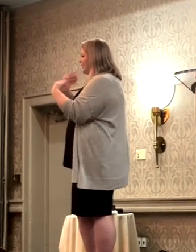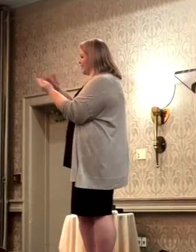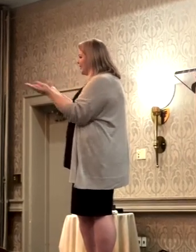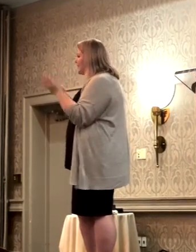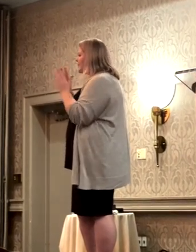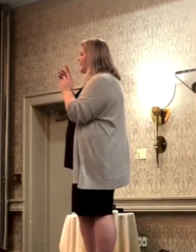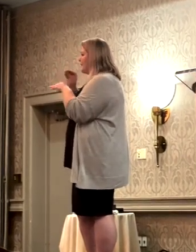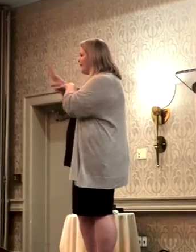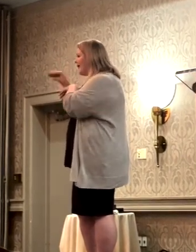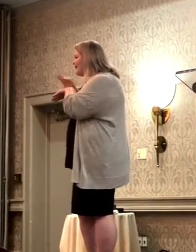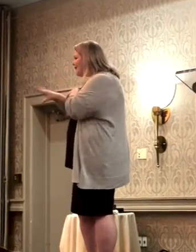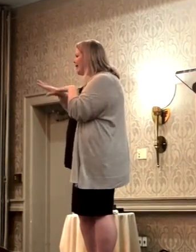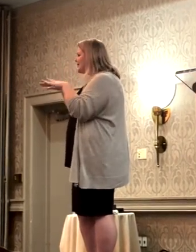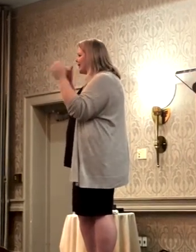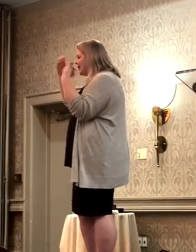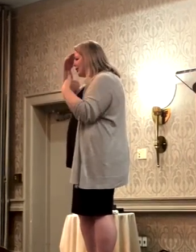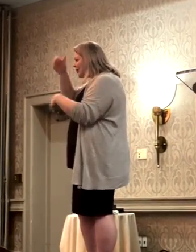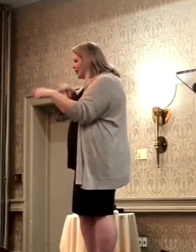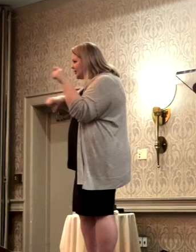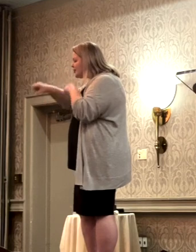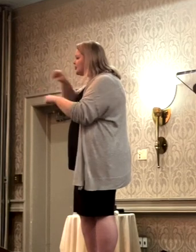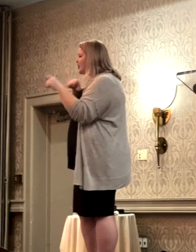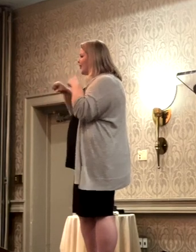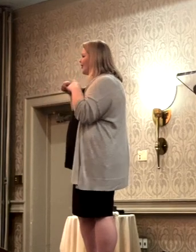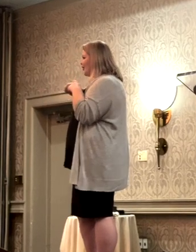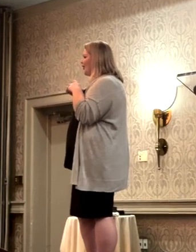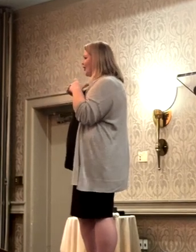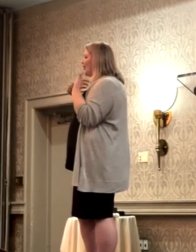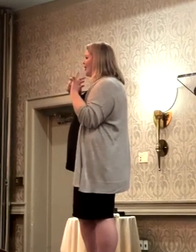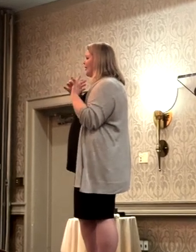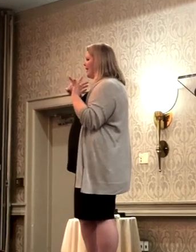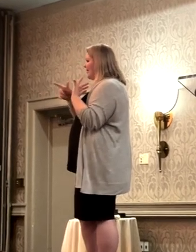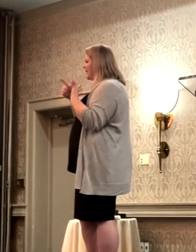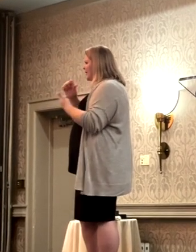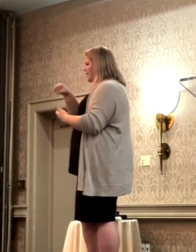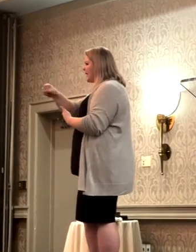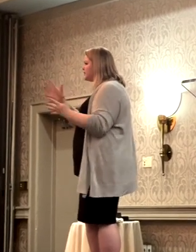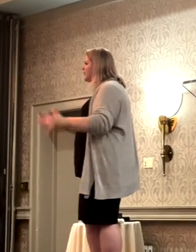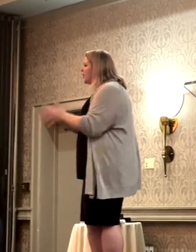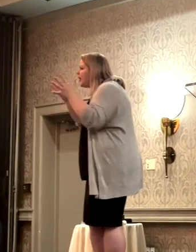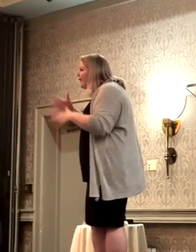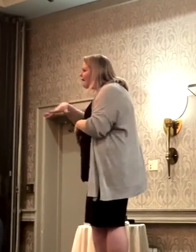advice and so forth, getting to know them. And yes, find them summer internships.